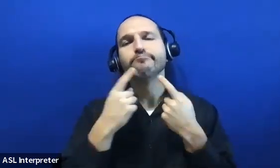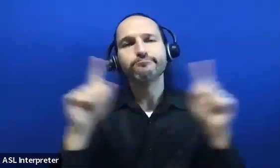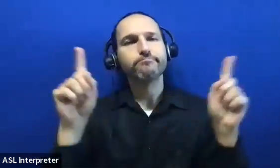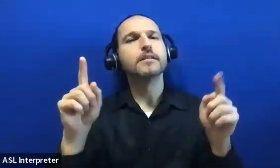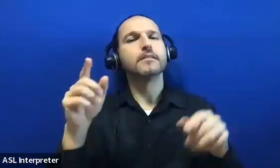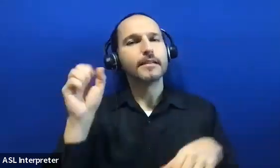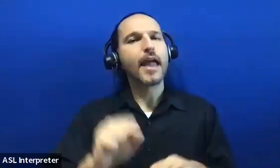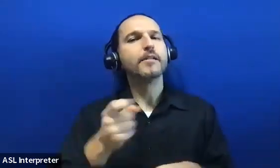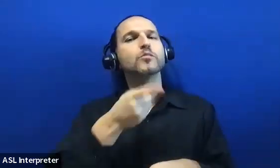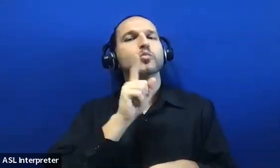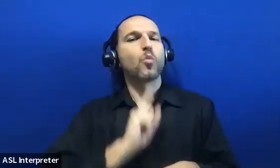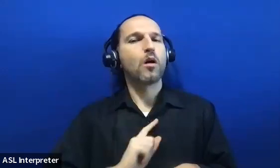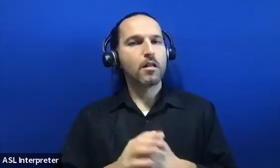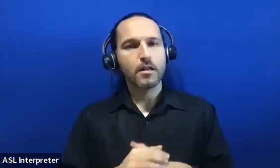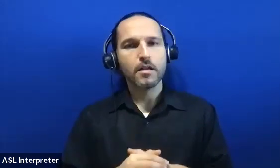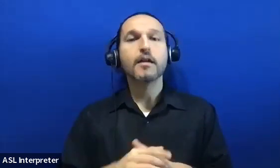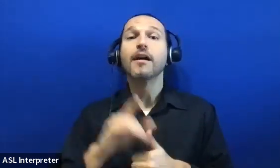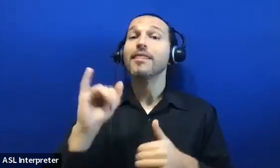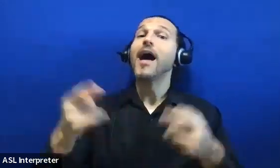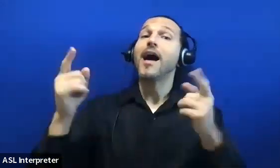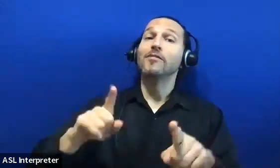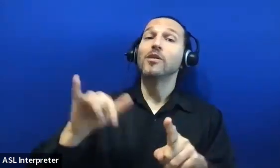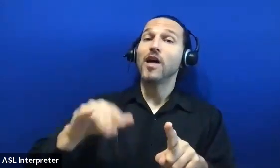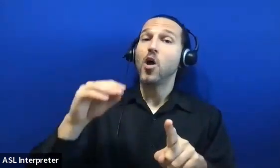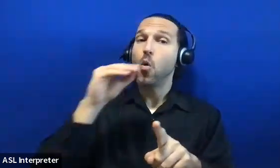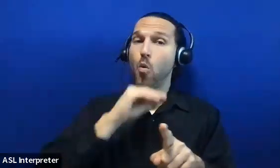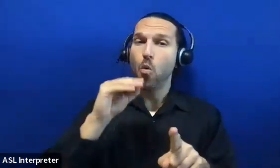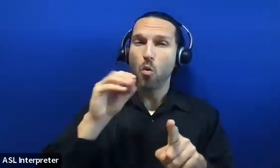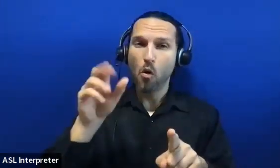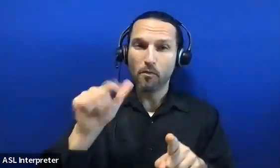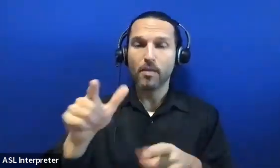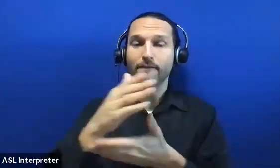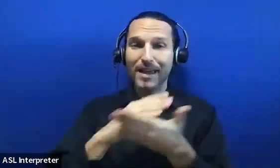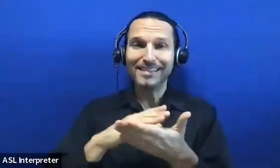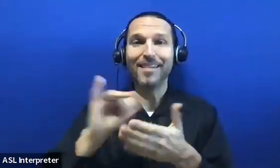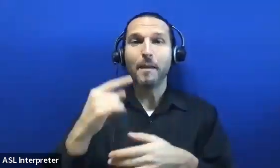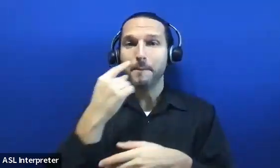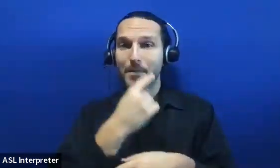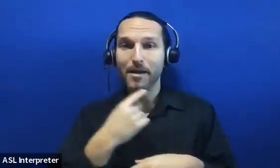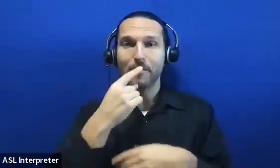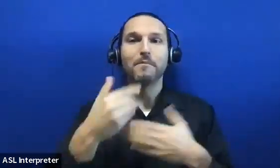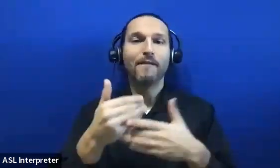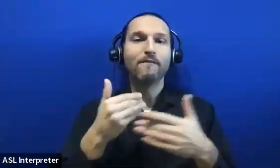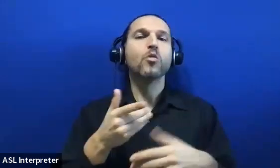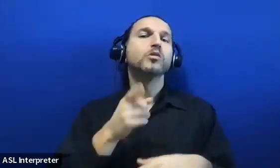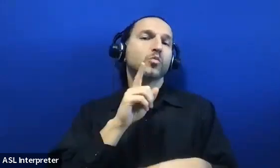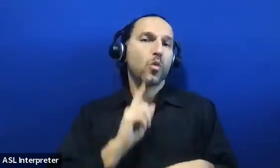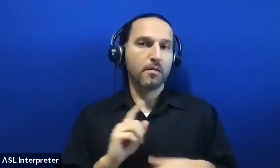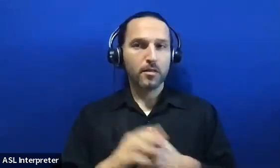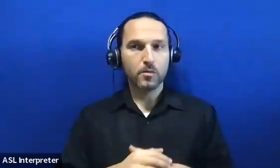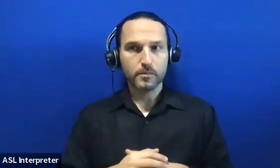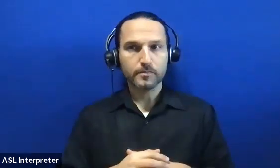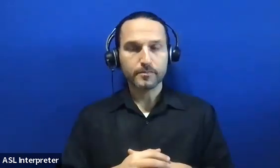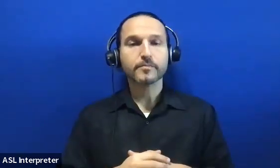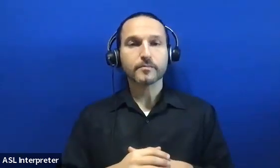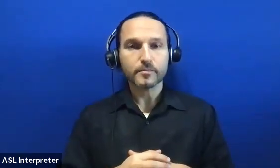So the oral phase is what happens in the mouth in normal swallowing, and it is before anything is swallowed.